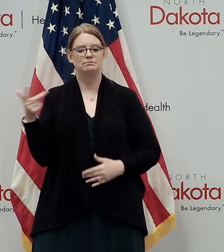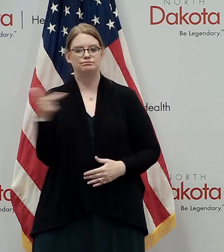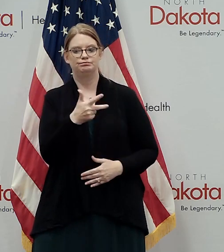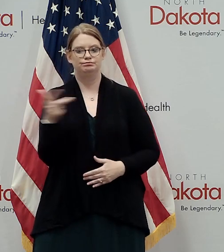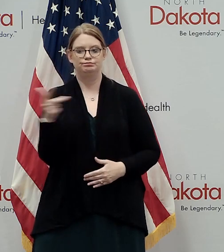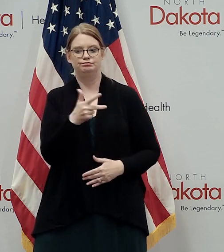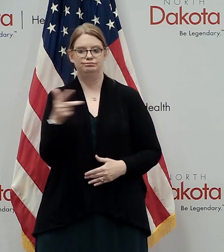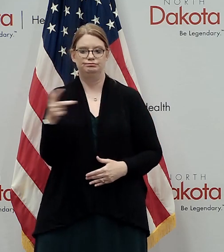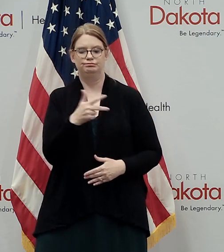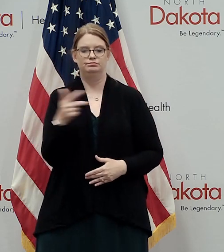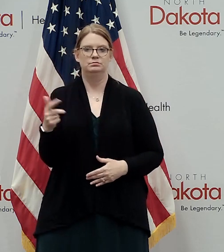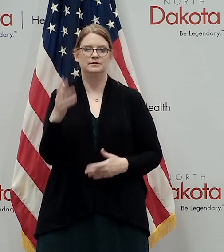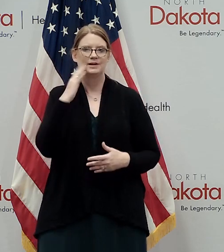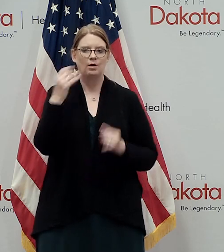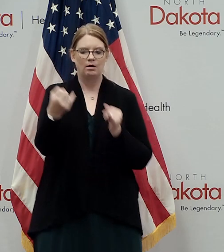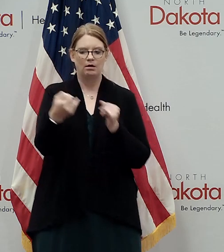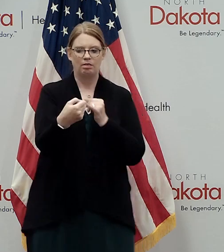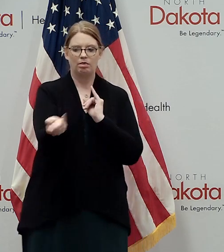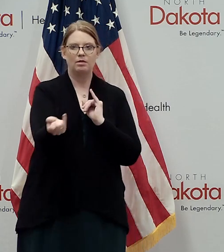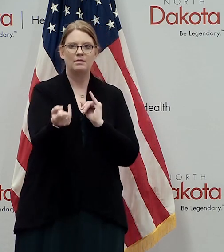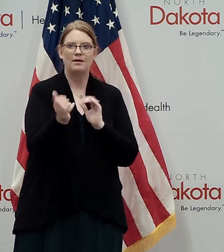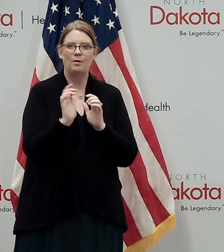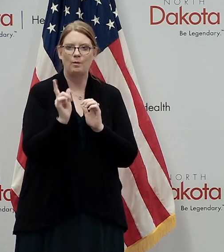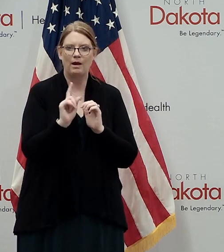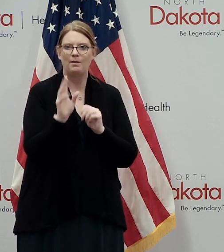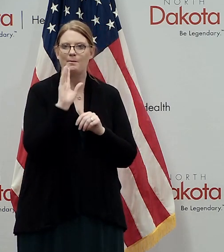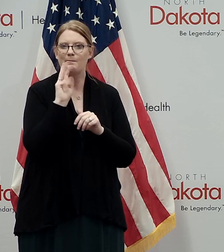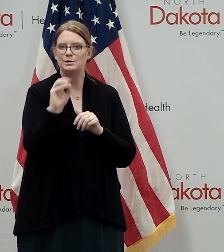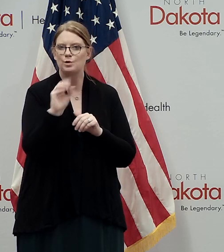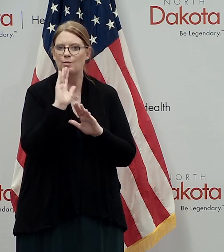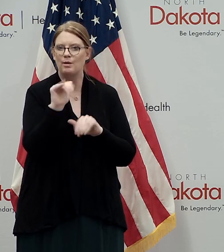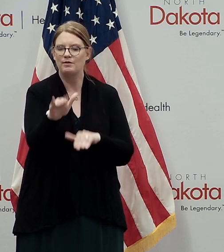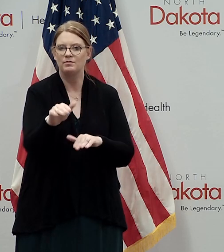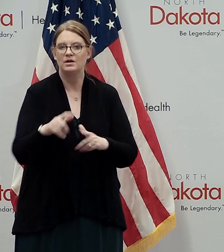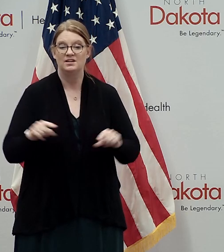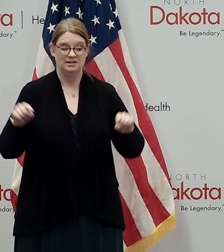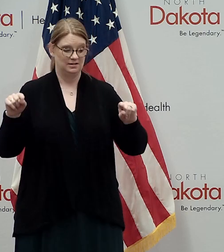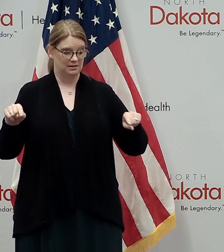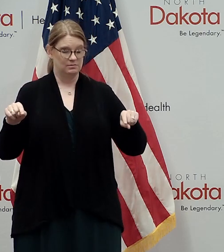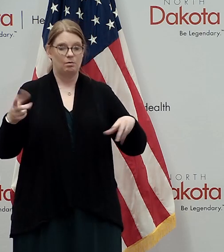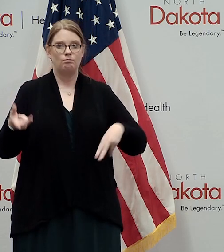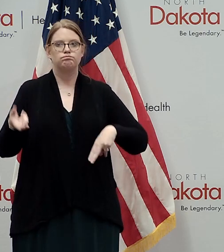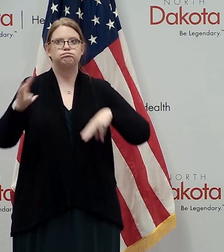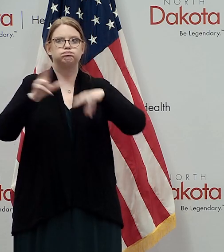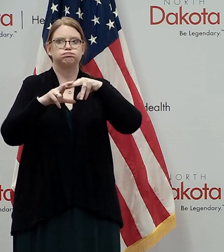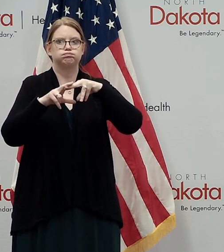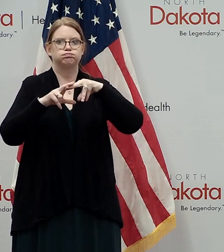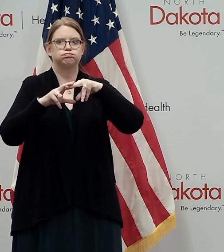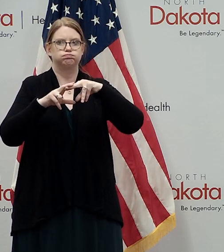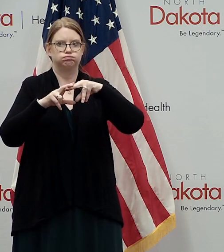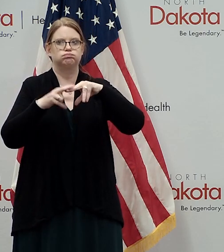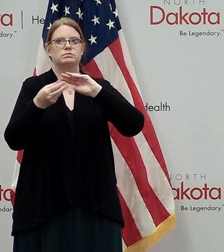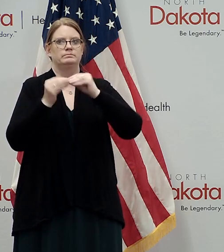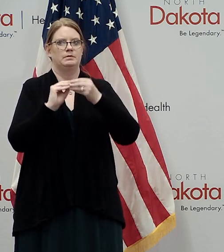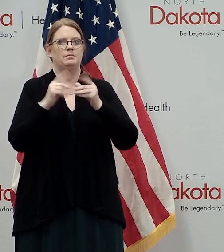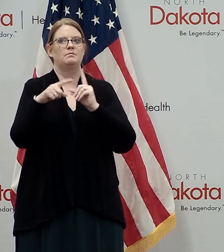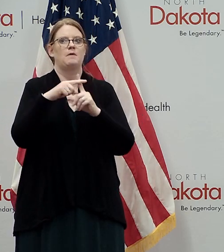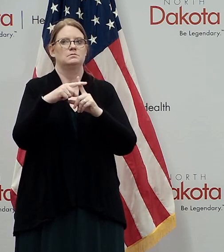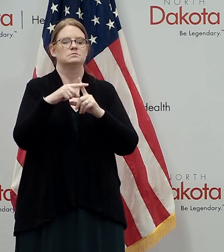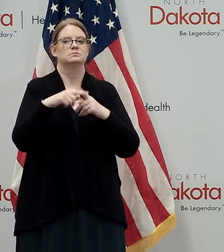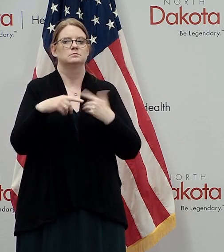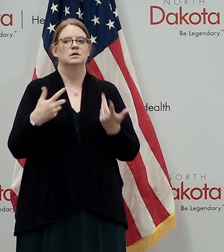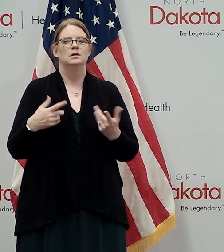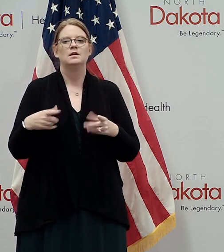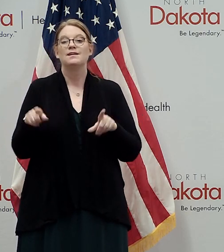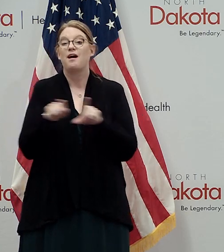beautiful Missouri River. This is where we've seen some of the biggest rises in cases, and we've also had a big increase